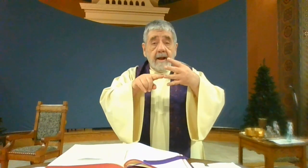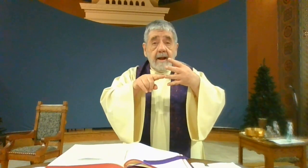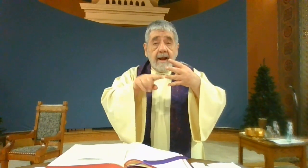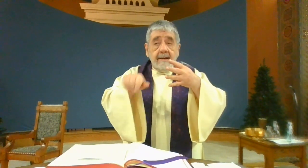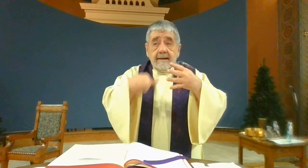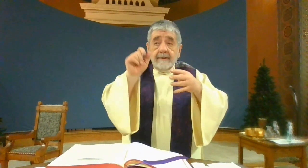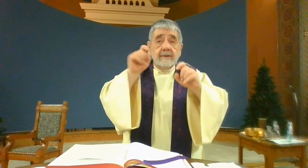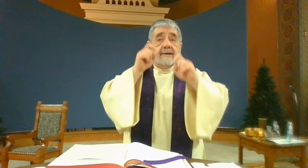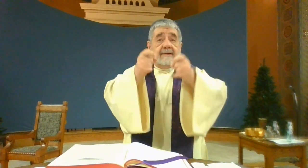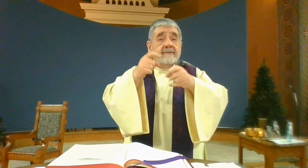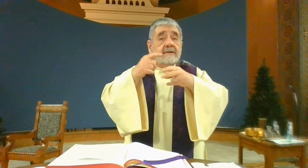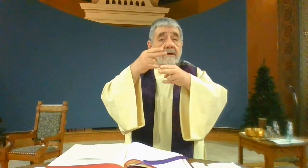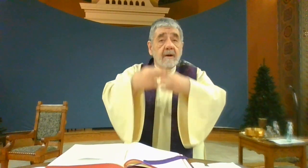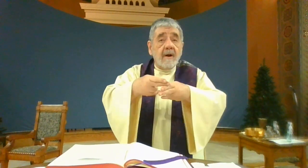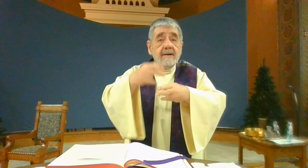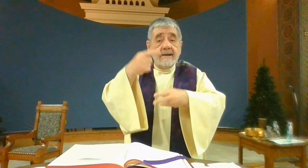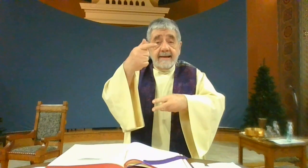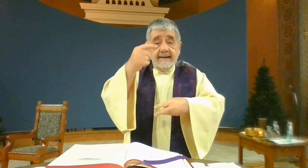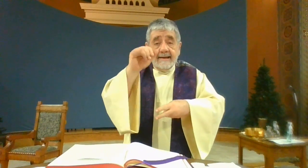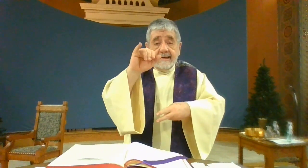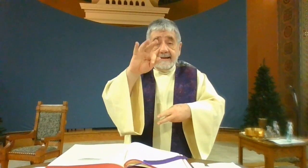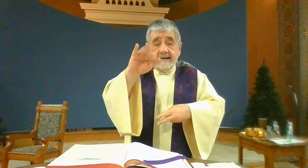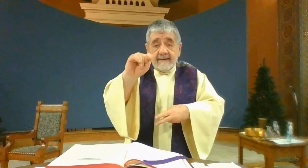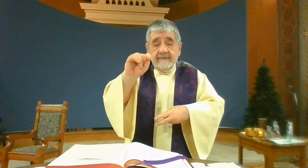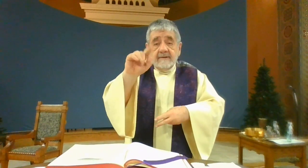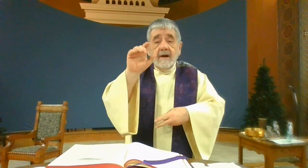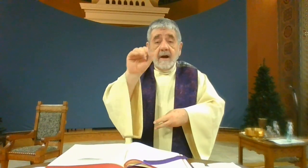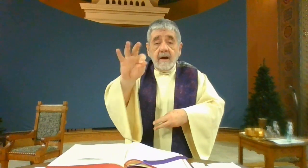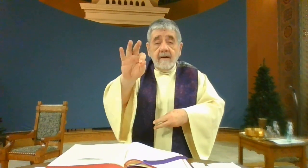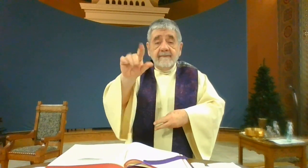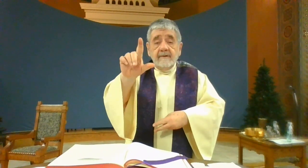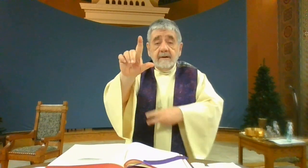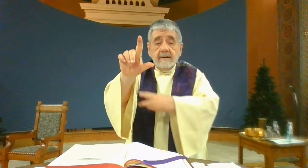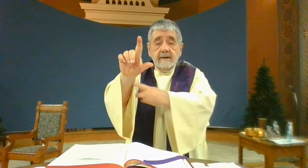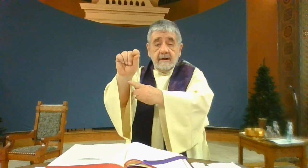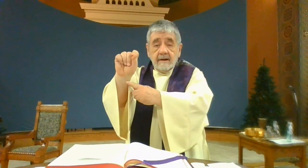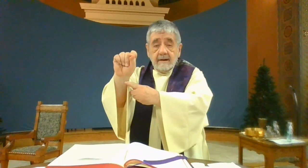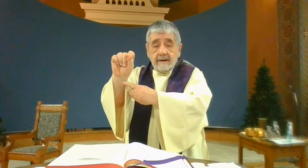Or, do you give a gift of love?